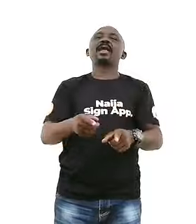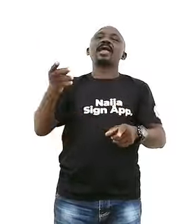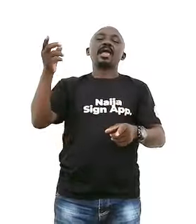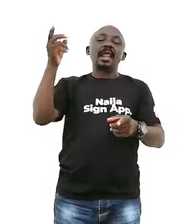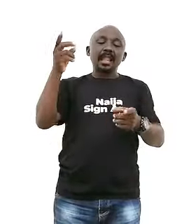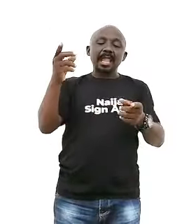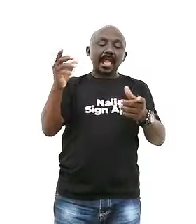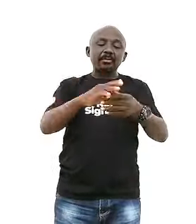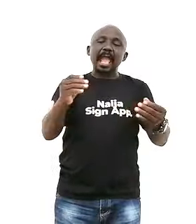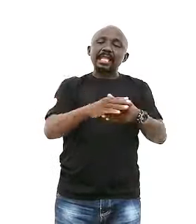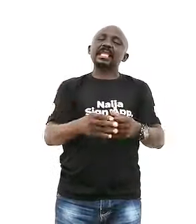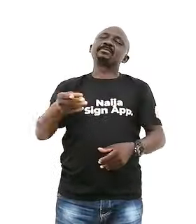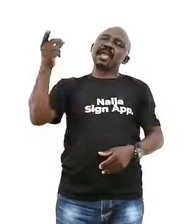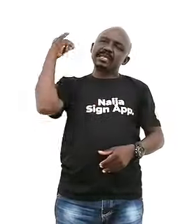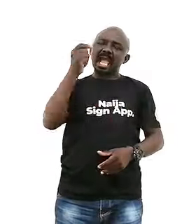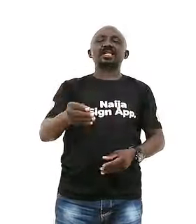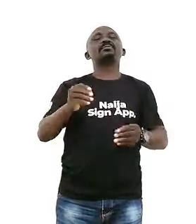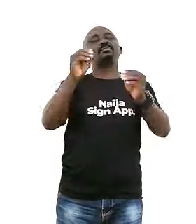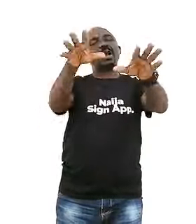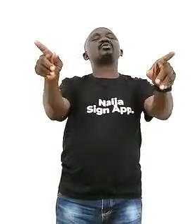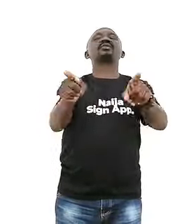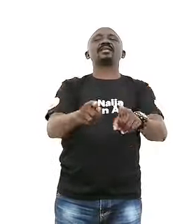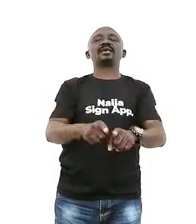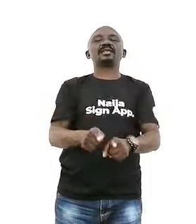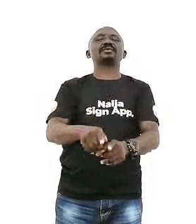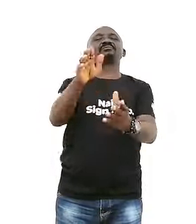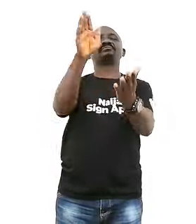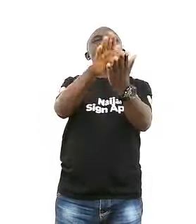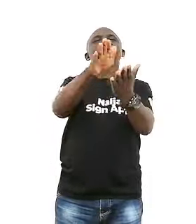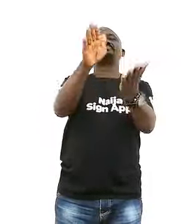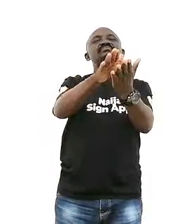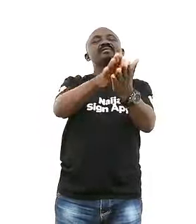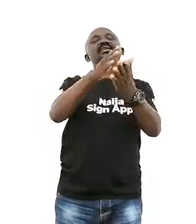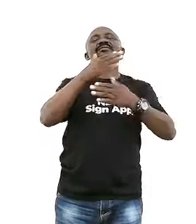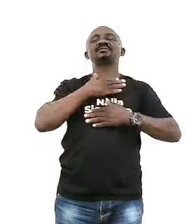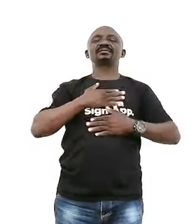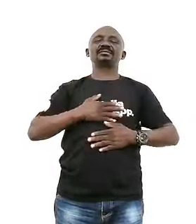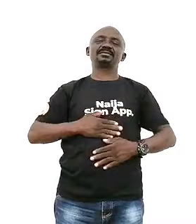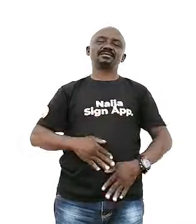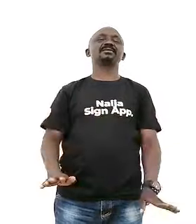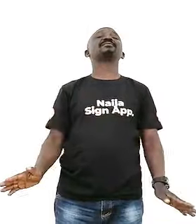you for watching us. Thank you for following us. And I will see you next week. Bye.